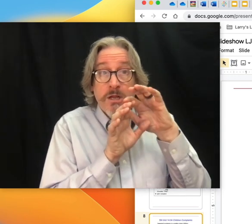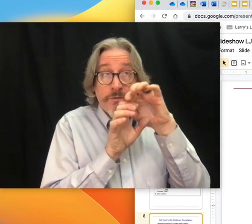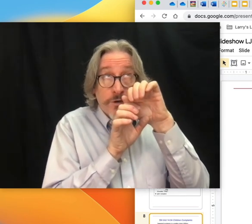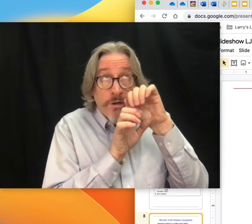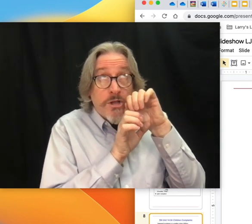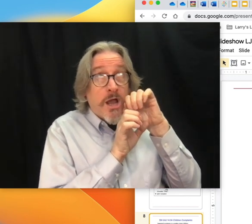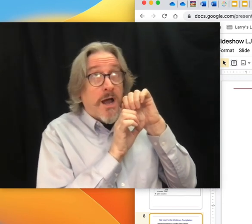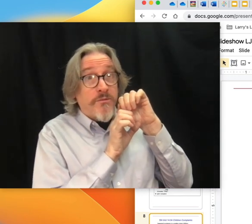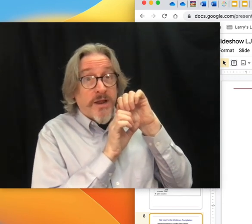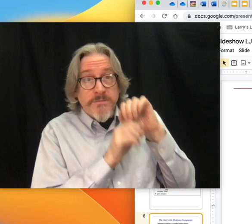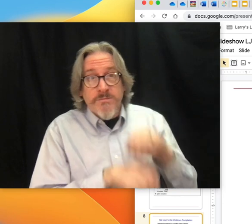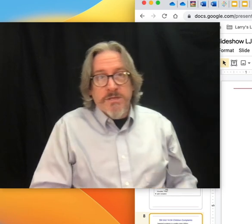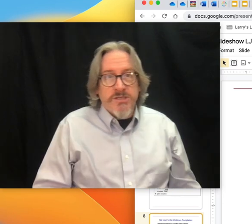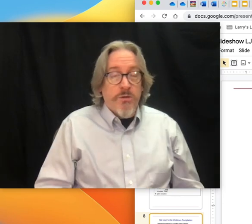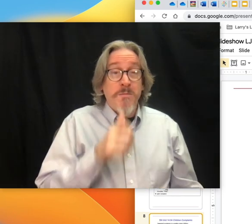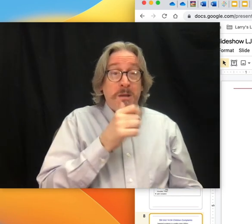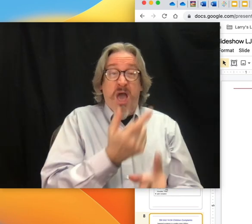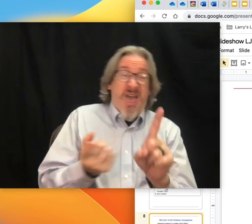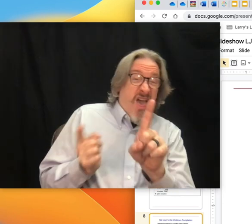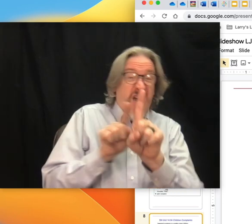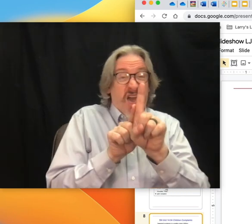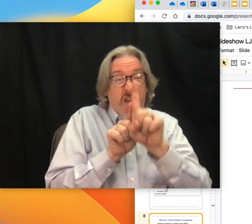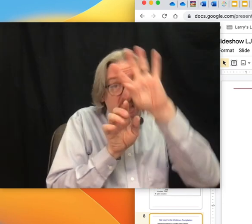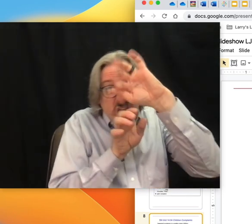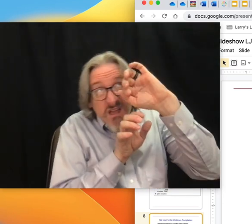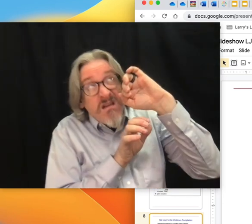level. They're going to look up, right? So